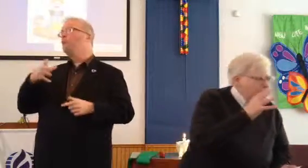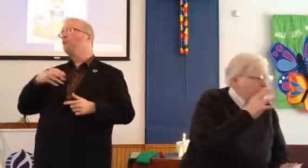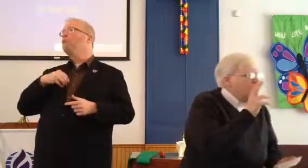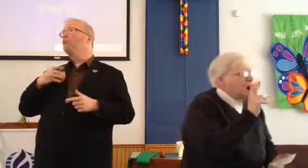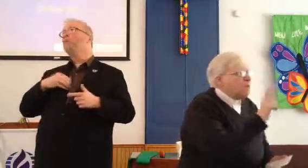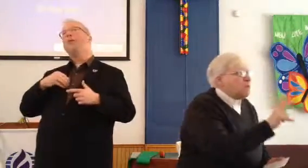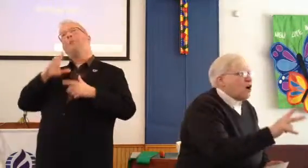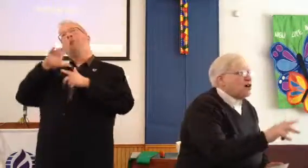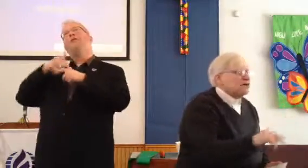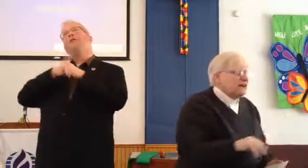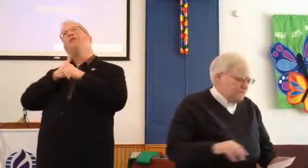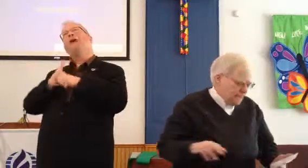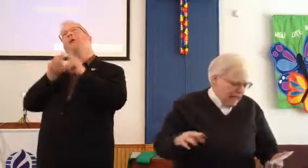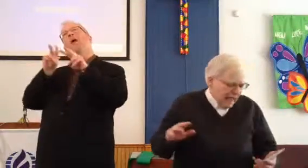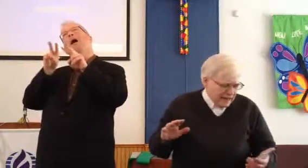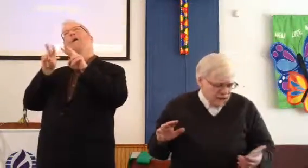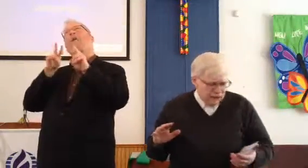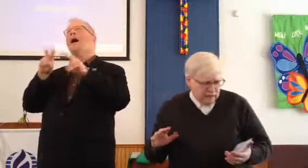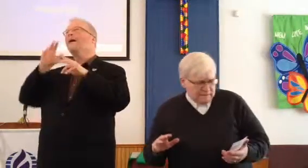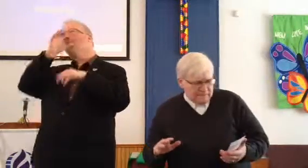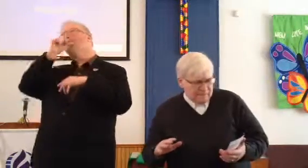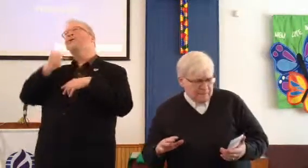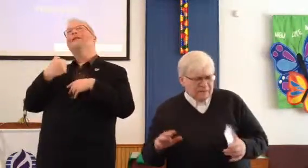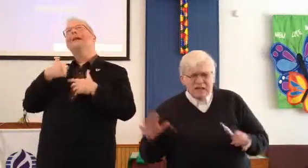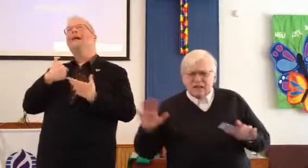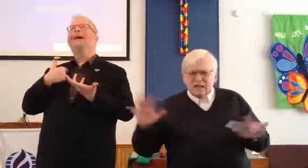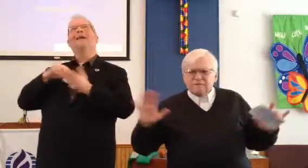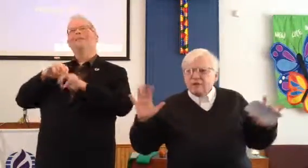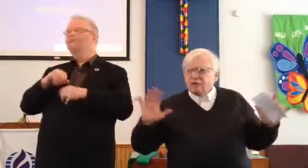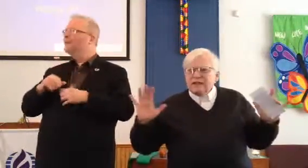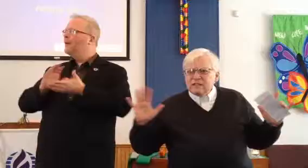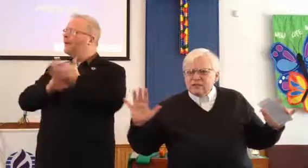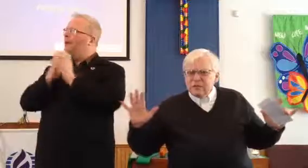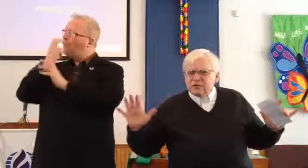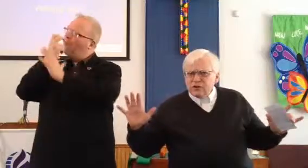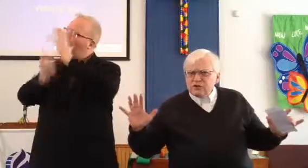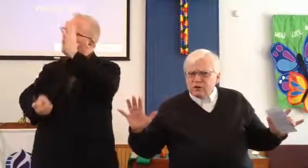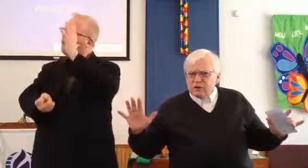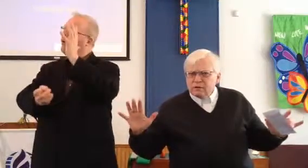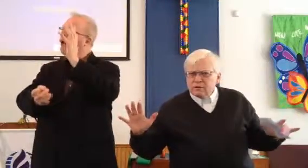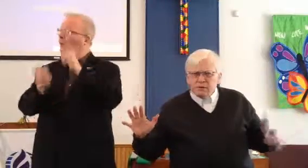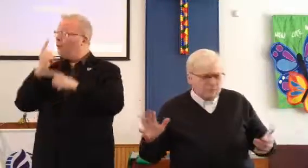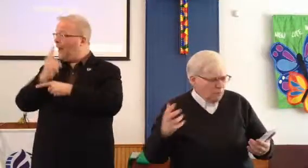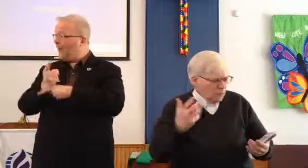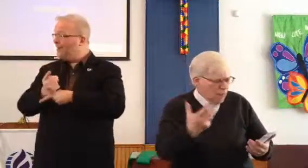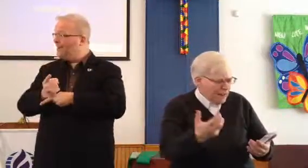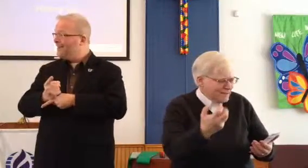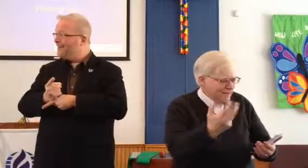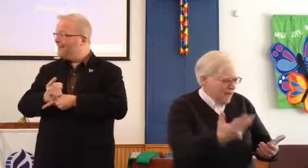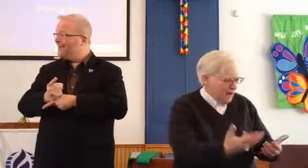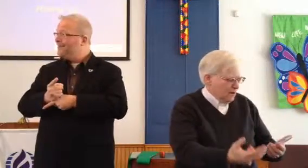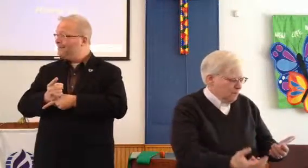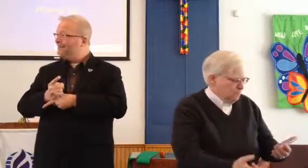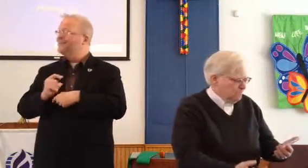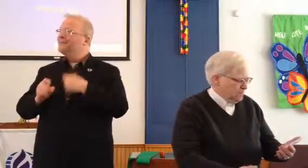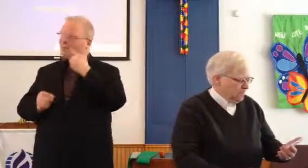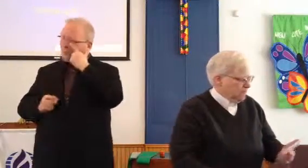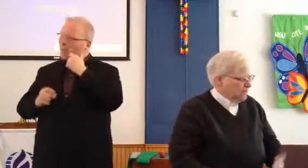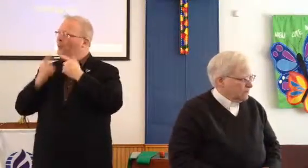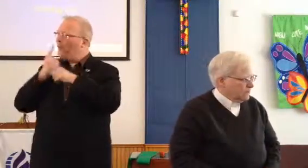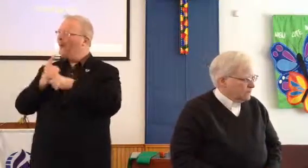We become a part of the action, if only as an observer. But we're right there.